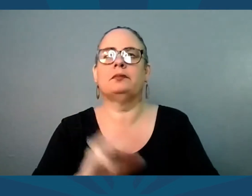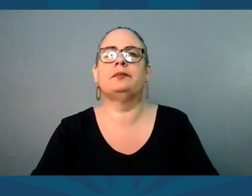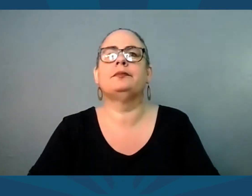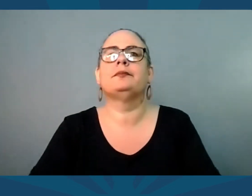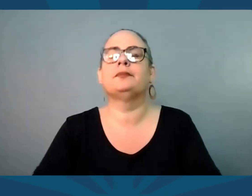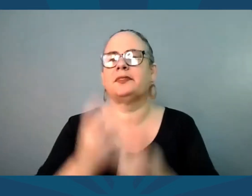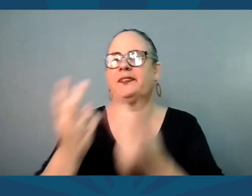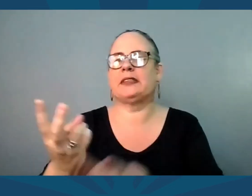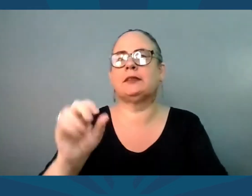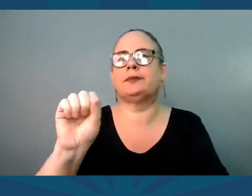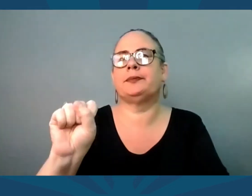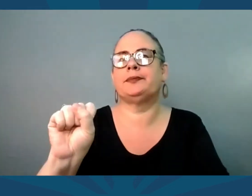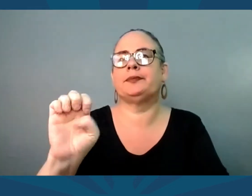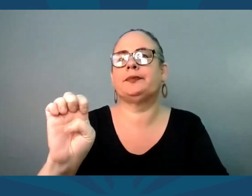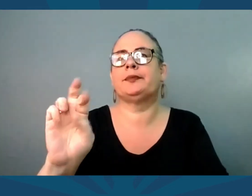Online.